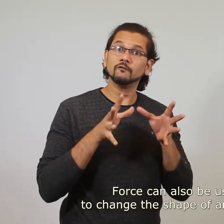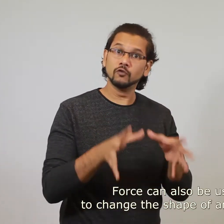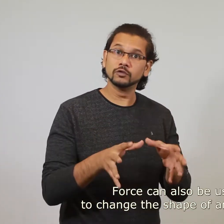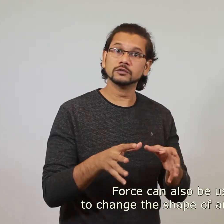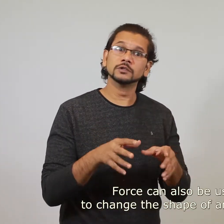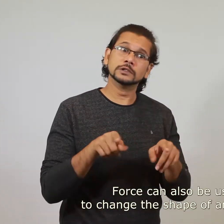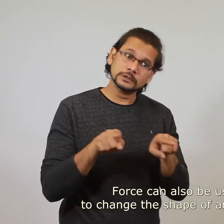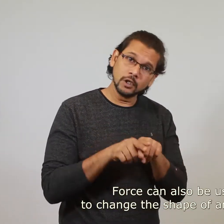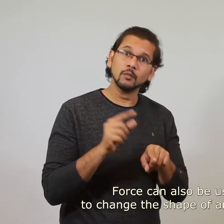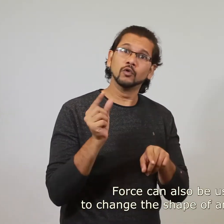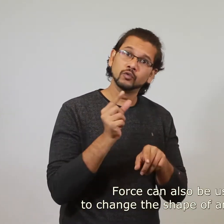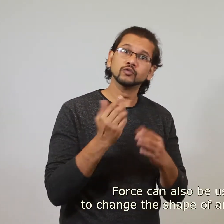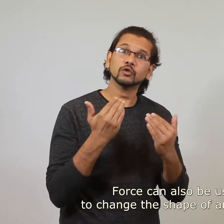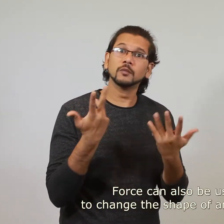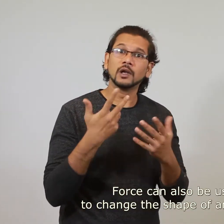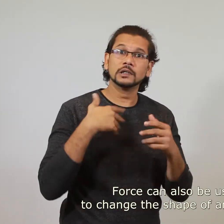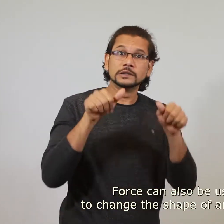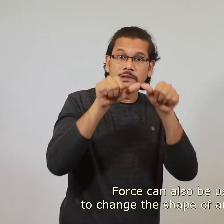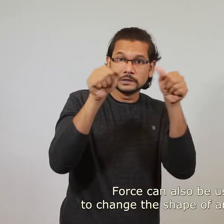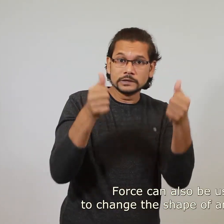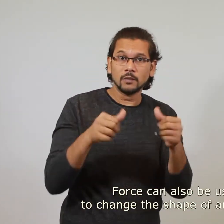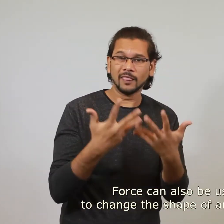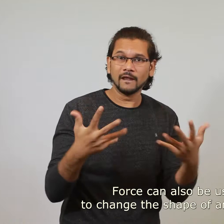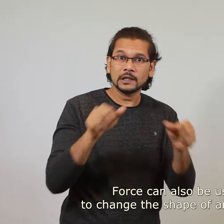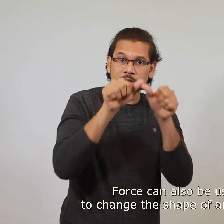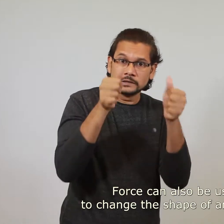Force can also be used to change the shape of an object.